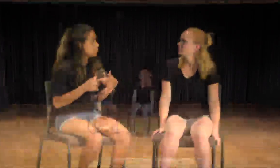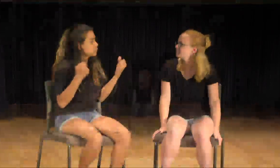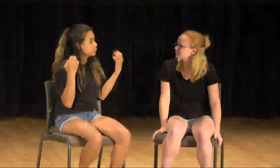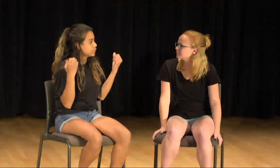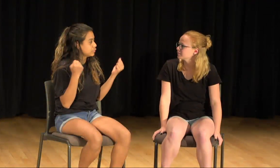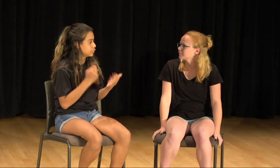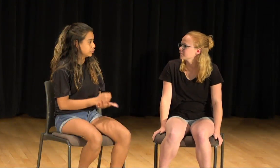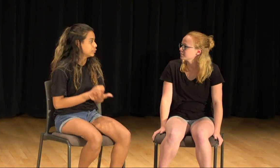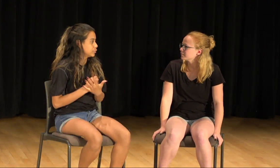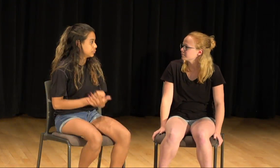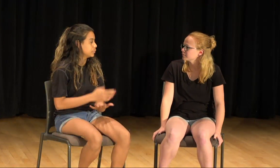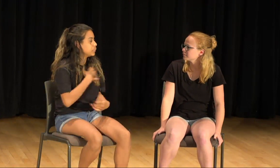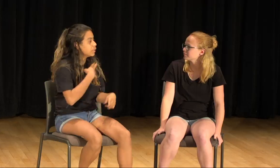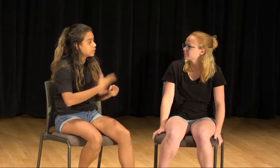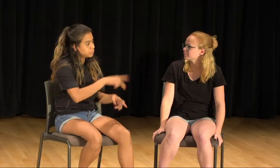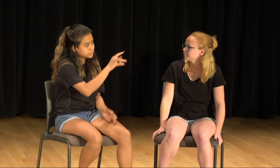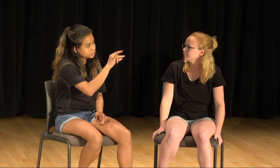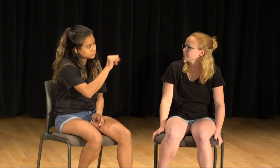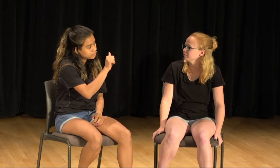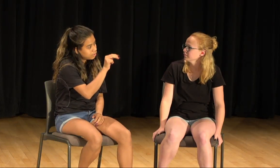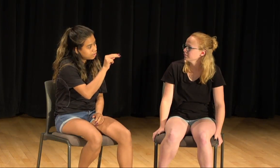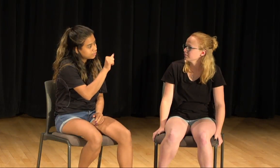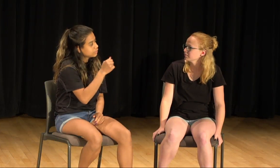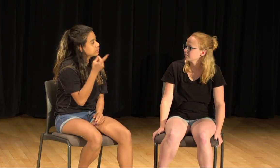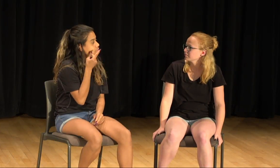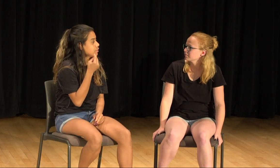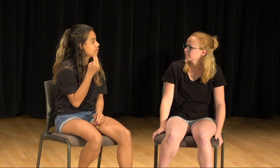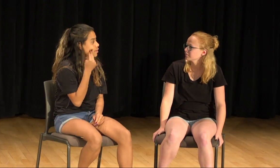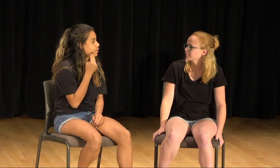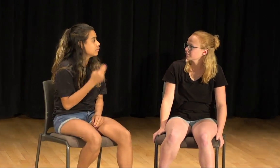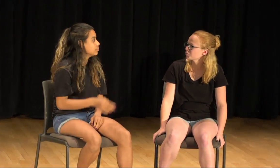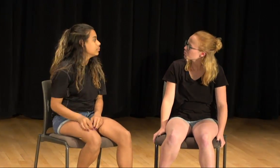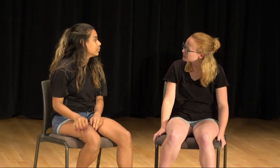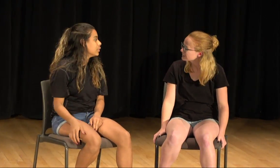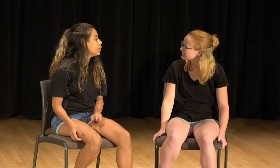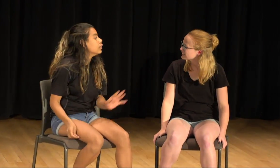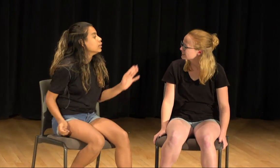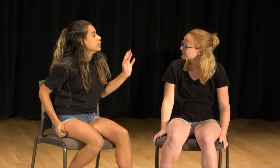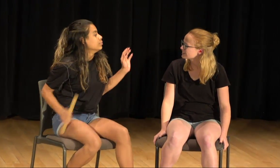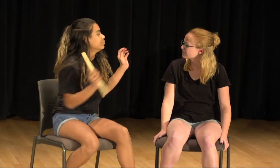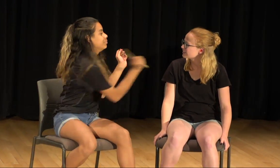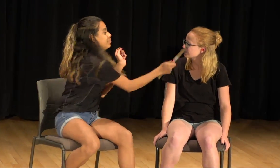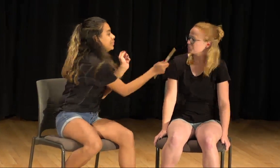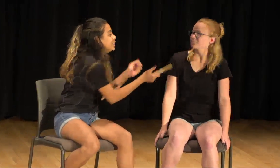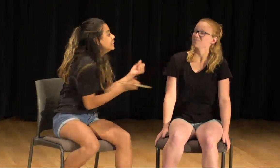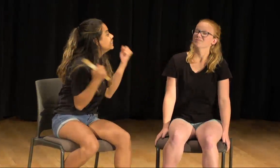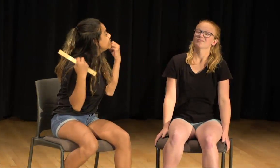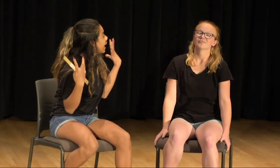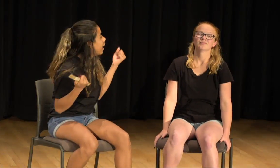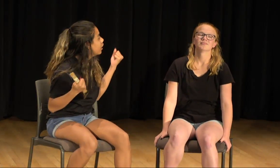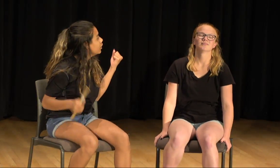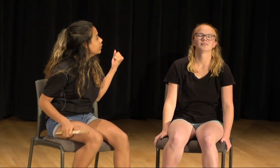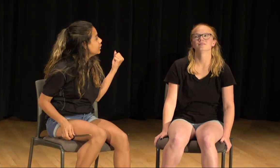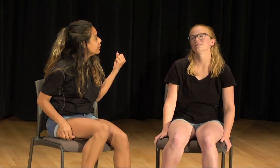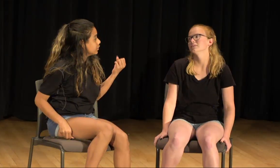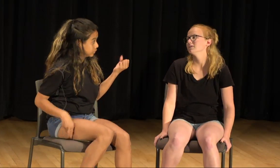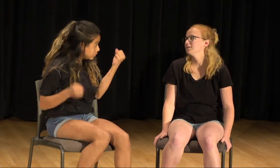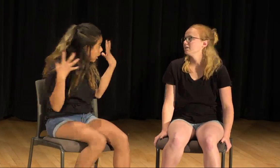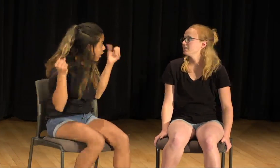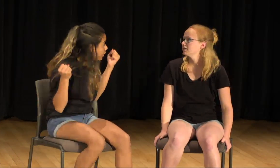Hello, and welcome to Sign Therapy. My name is Diana. What? Oh. Sign.